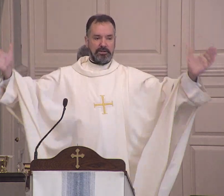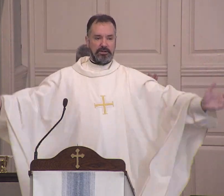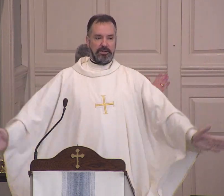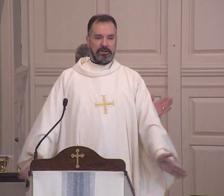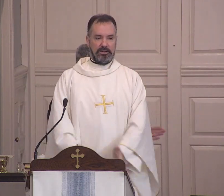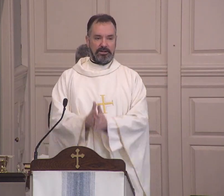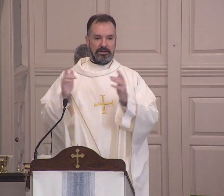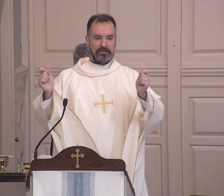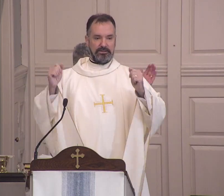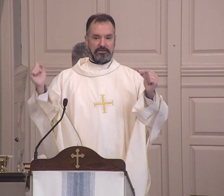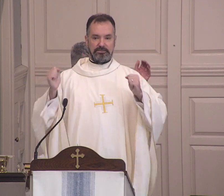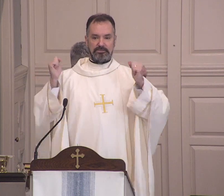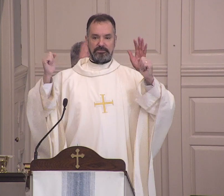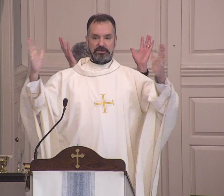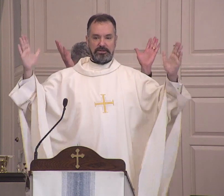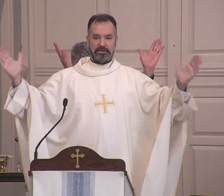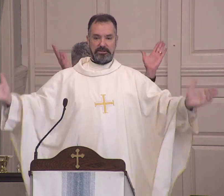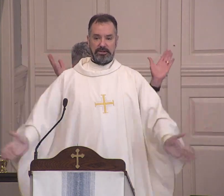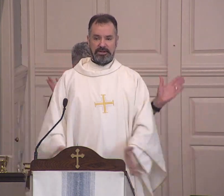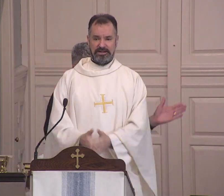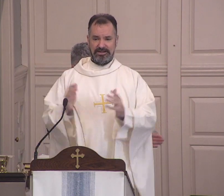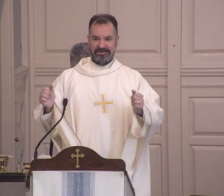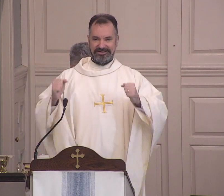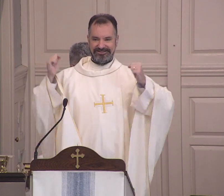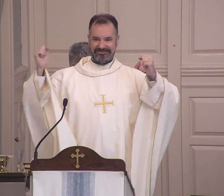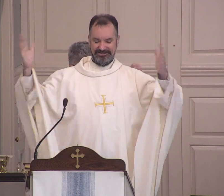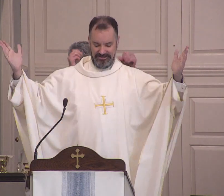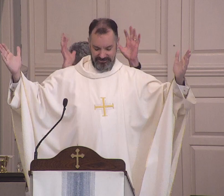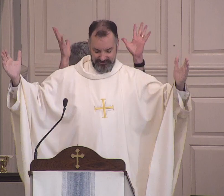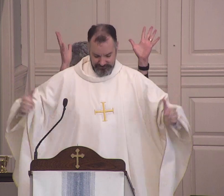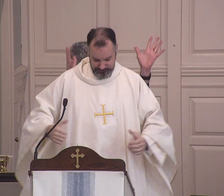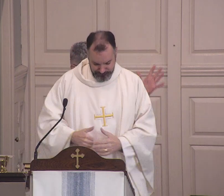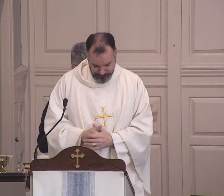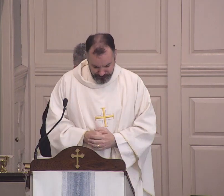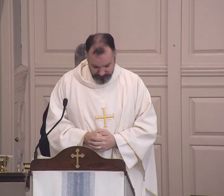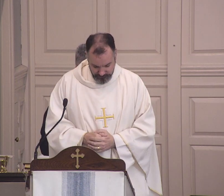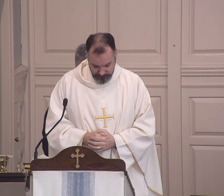Alleluia, alleluia, alleluia.